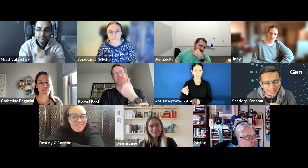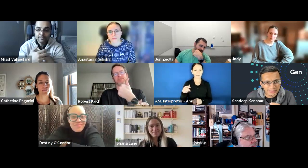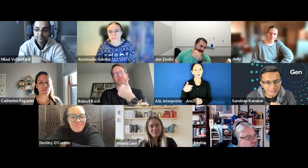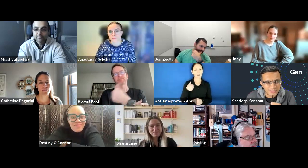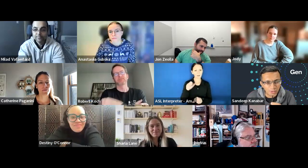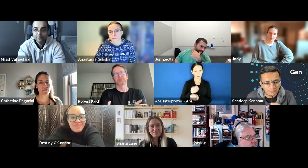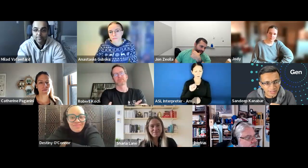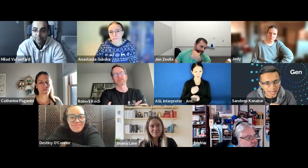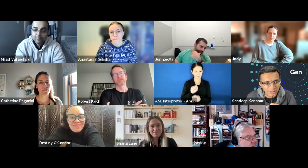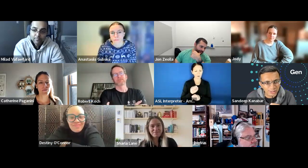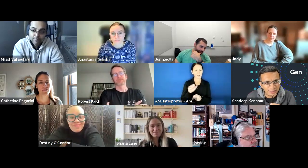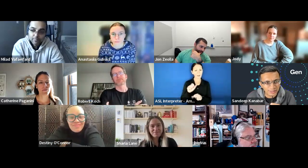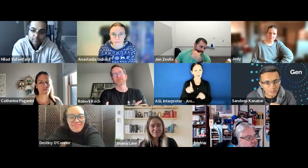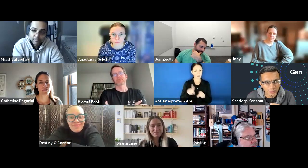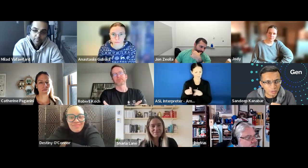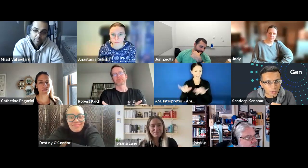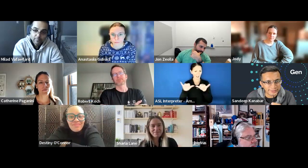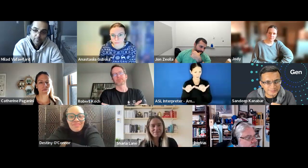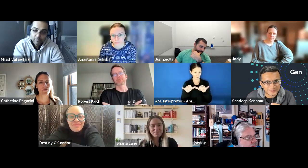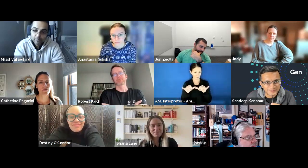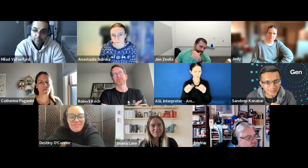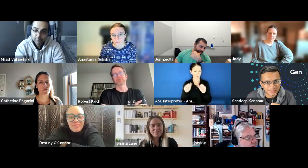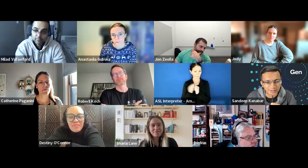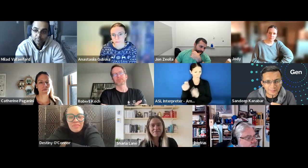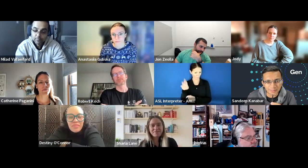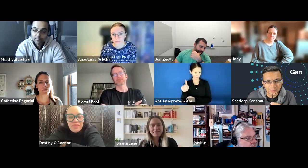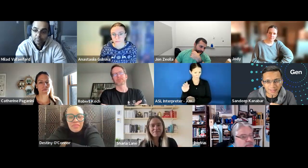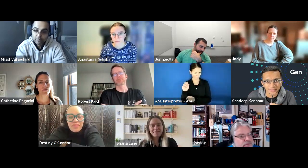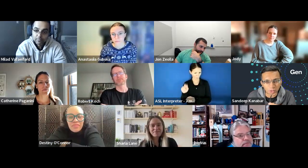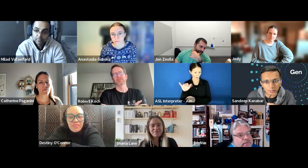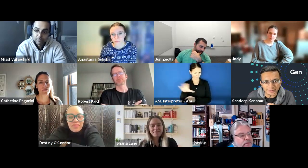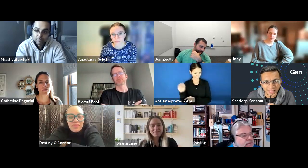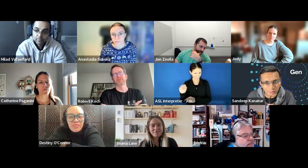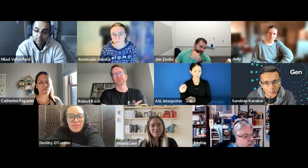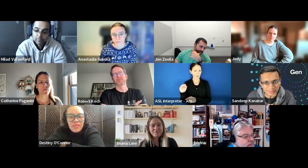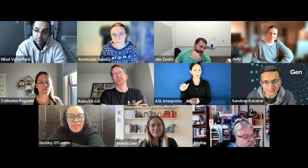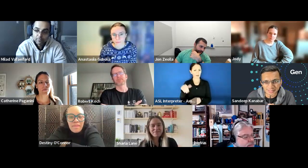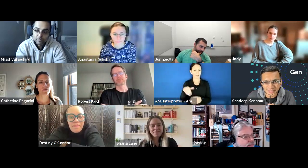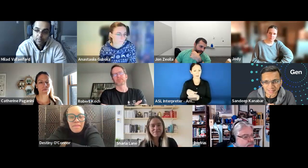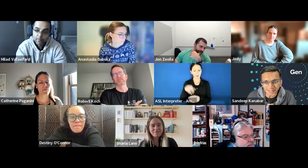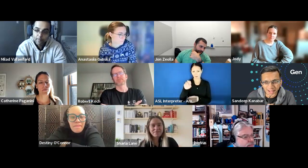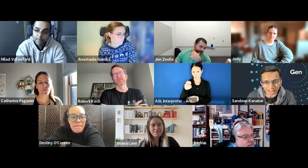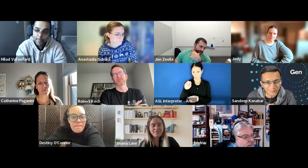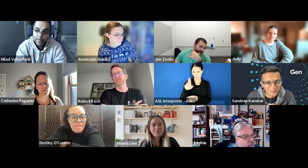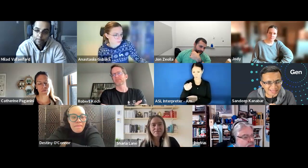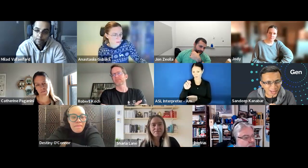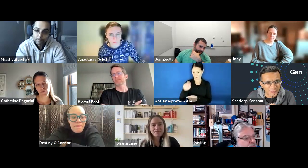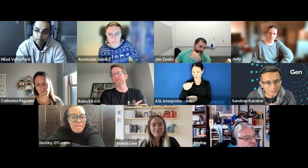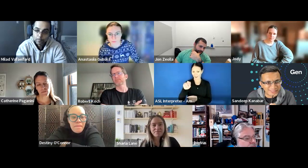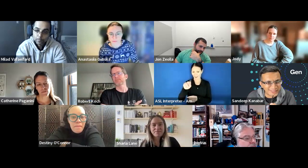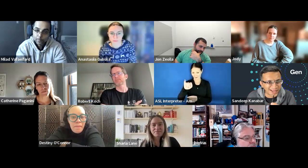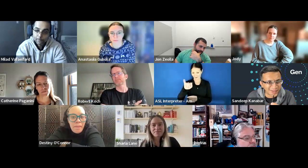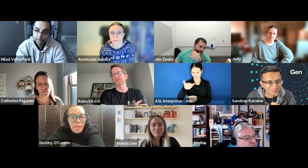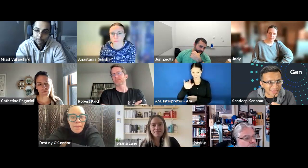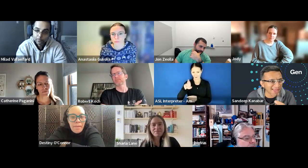I work as a lean software engineer with Norton, the company behind the Norton antivirus. I am based out